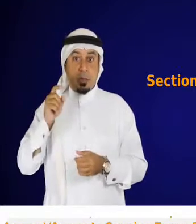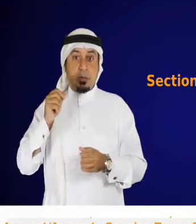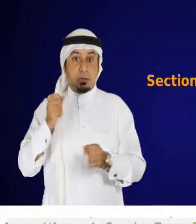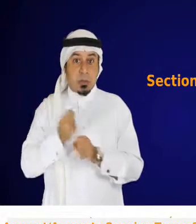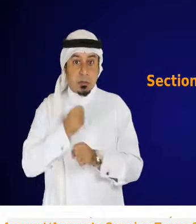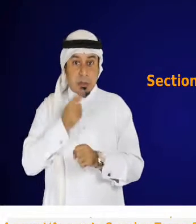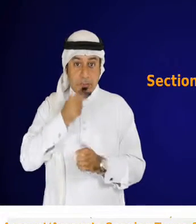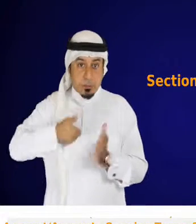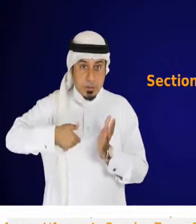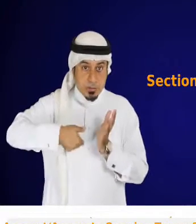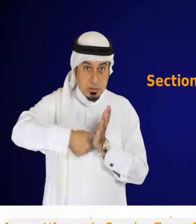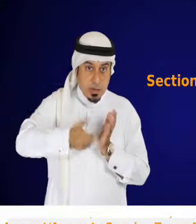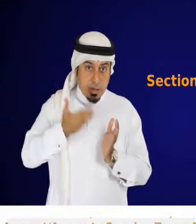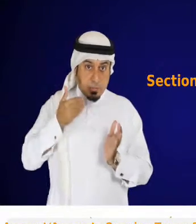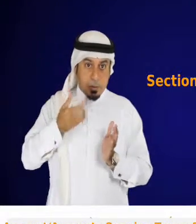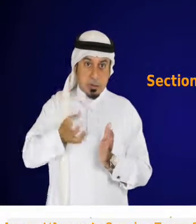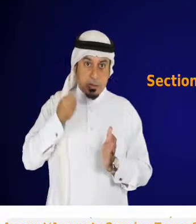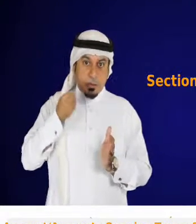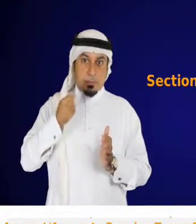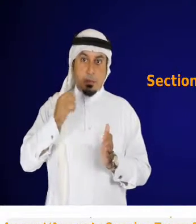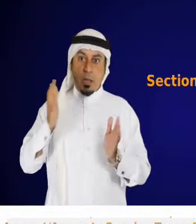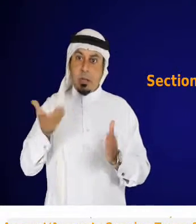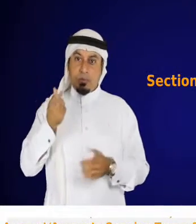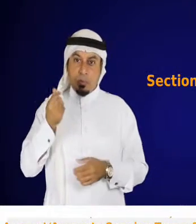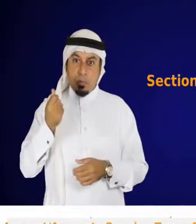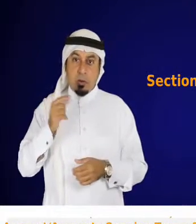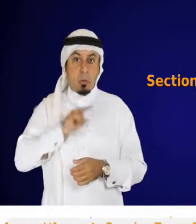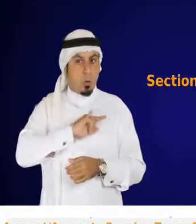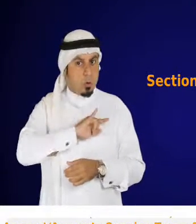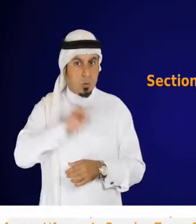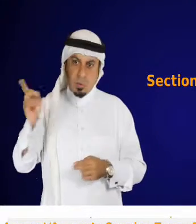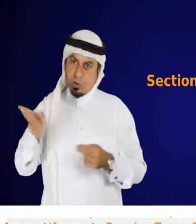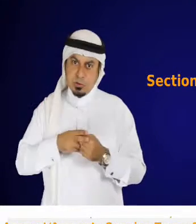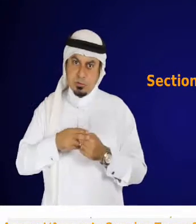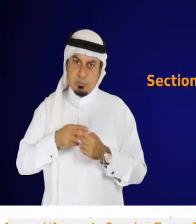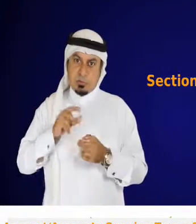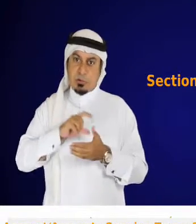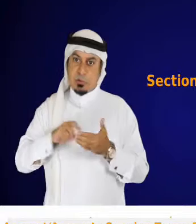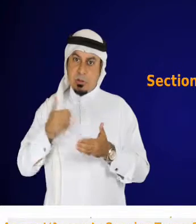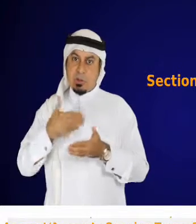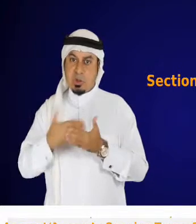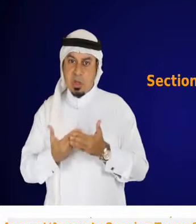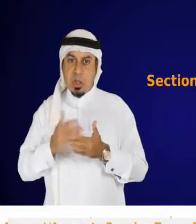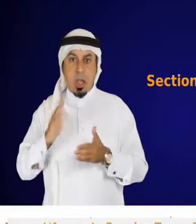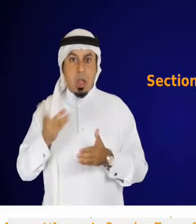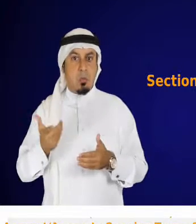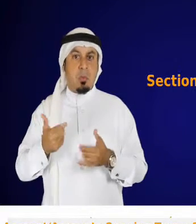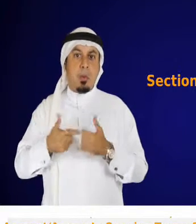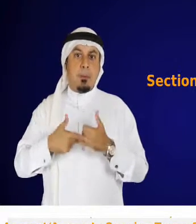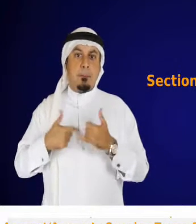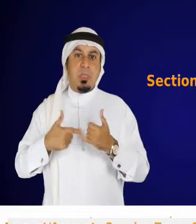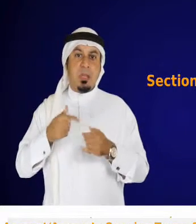The checks and ATM cards shall not be issued to such customers unless they have an agent with an authorized power of